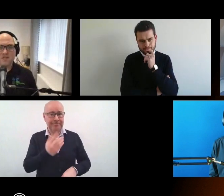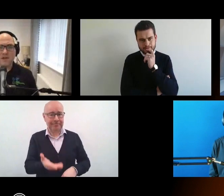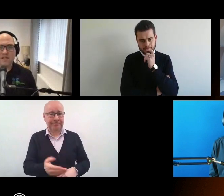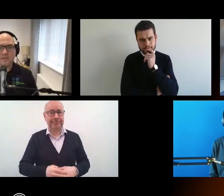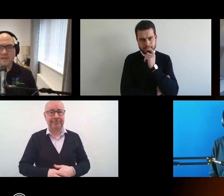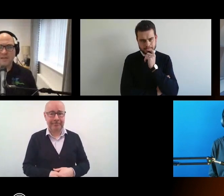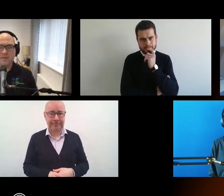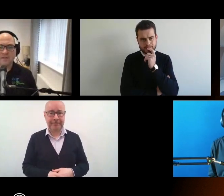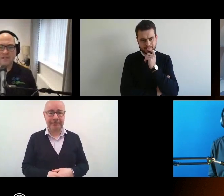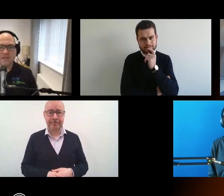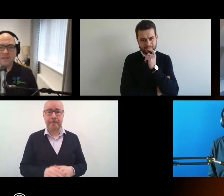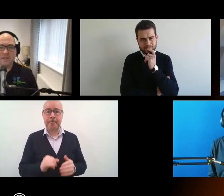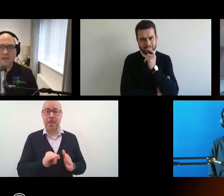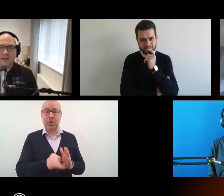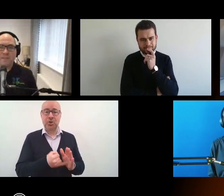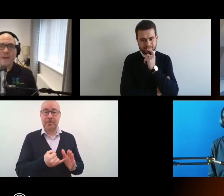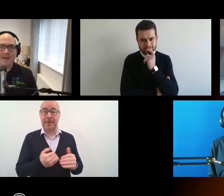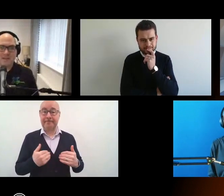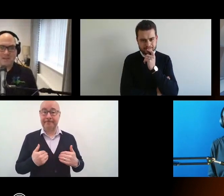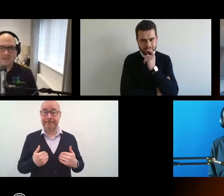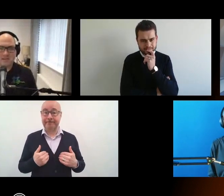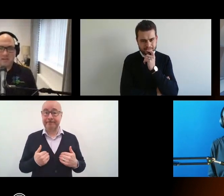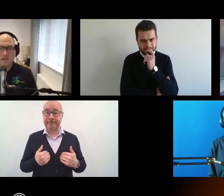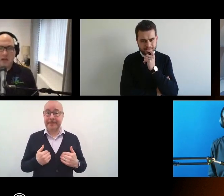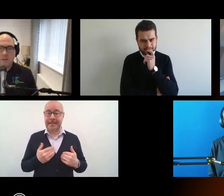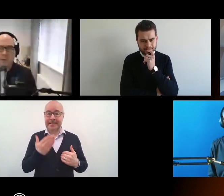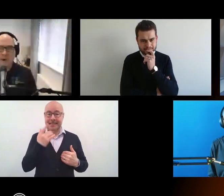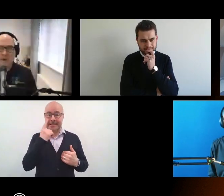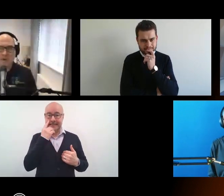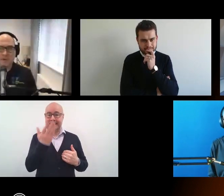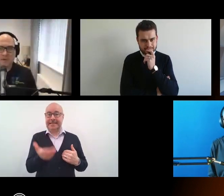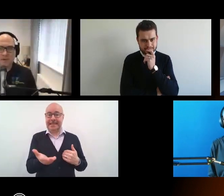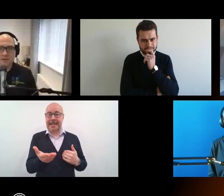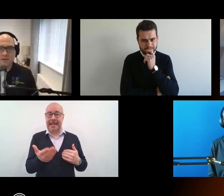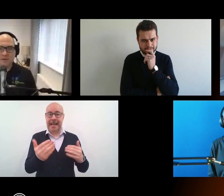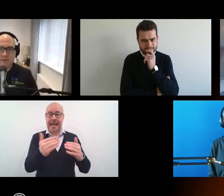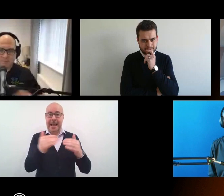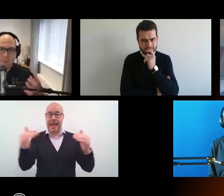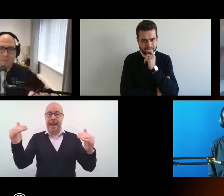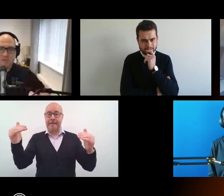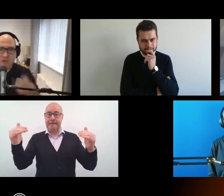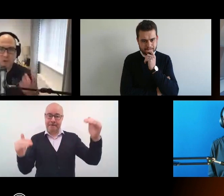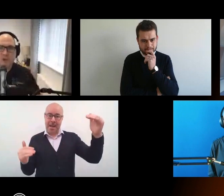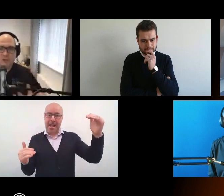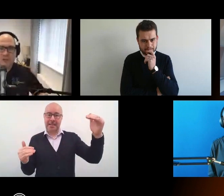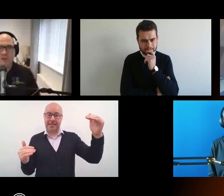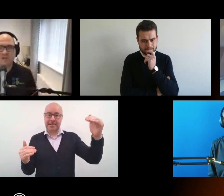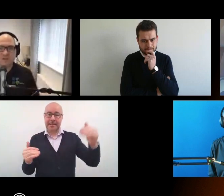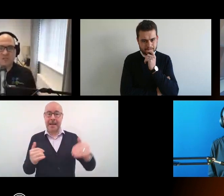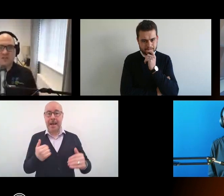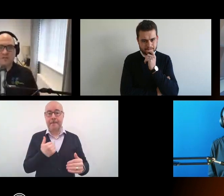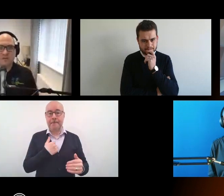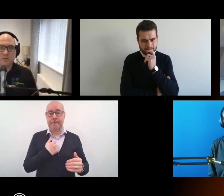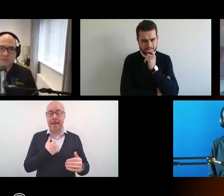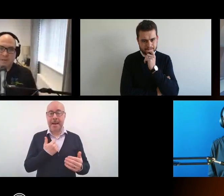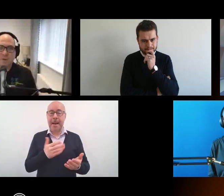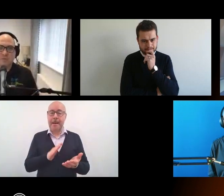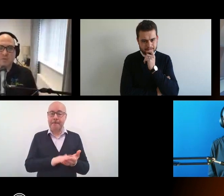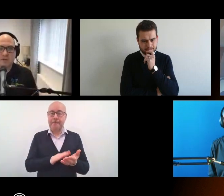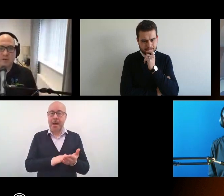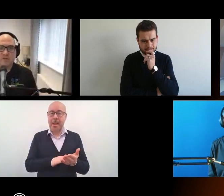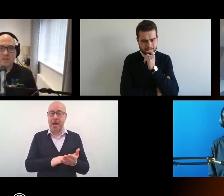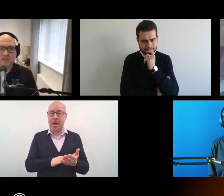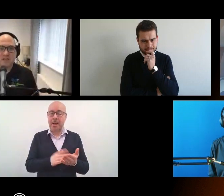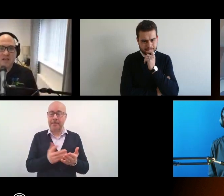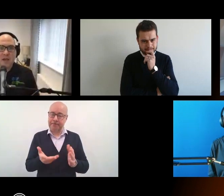And it strikes me that there is an imbalance. My late mum was a wheelchair user. She had